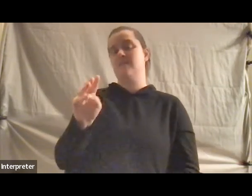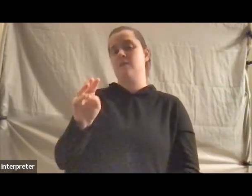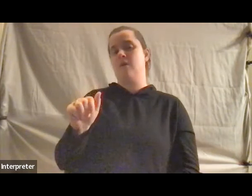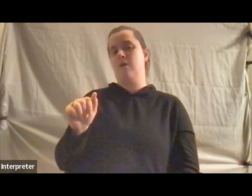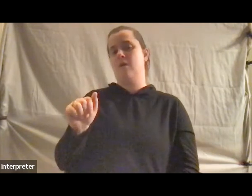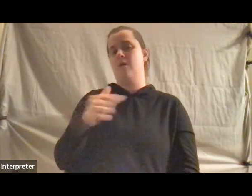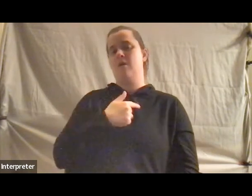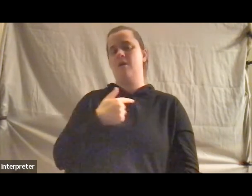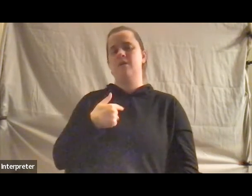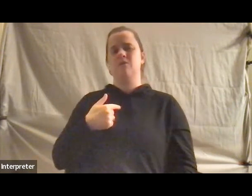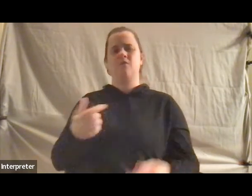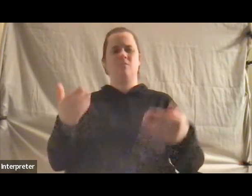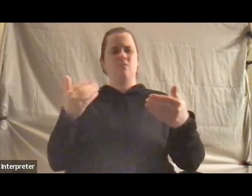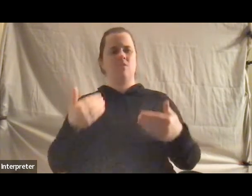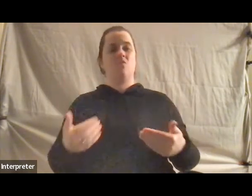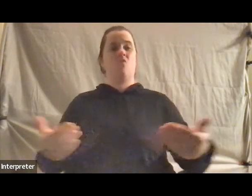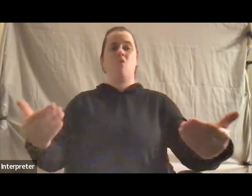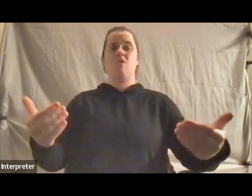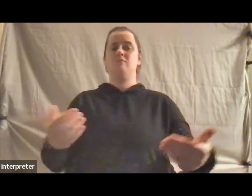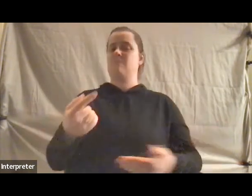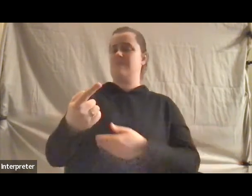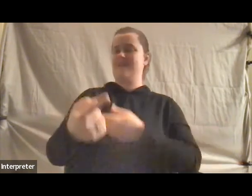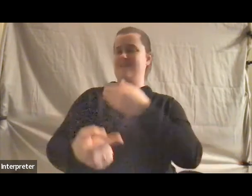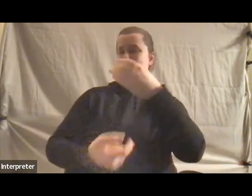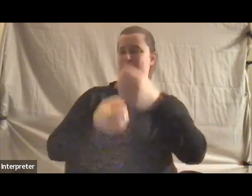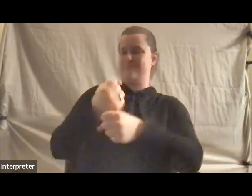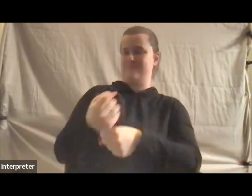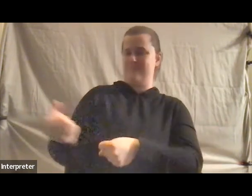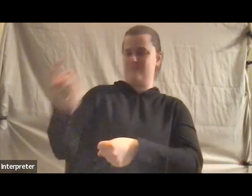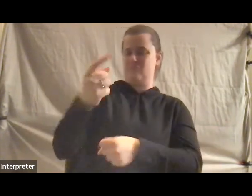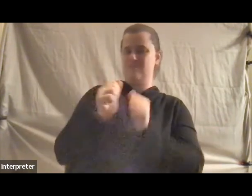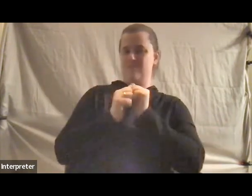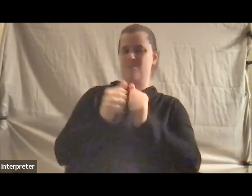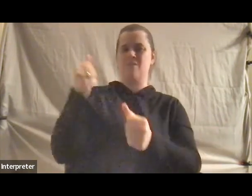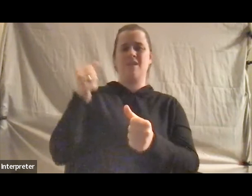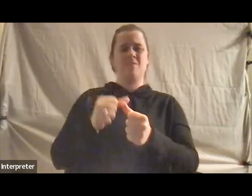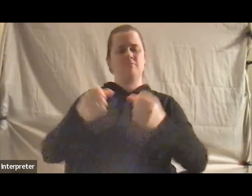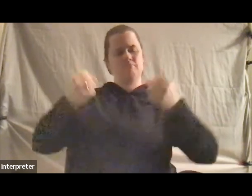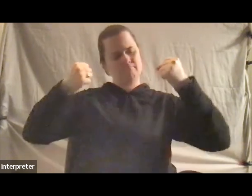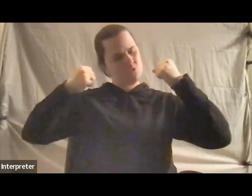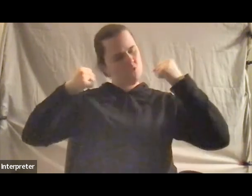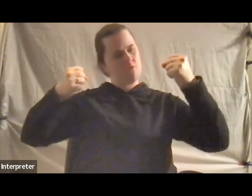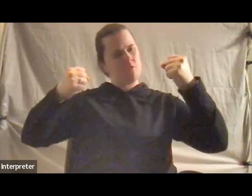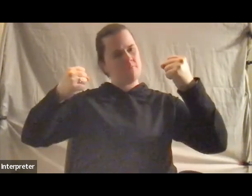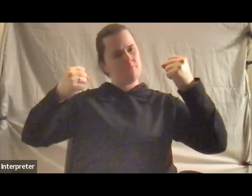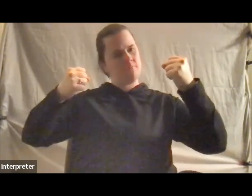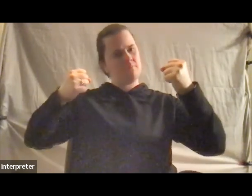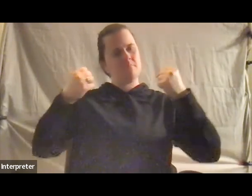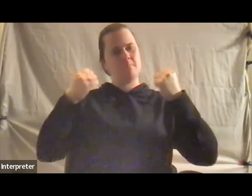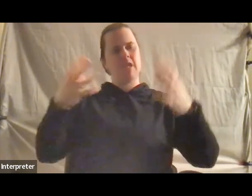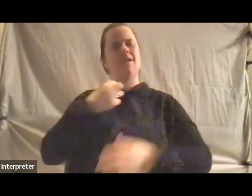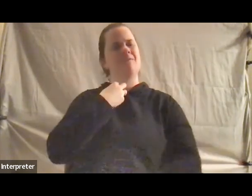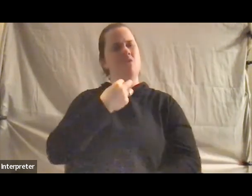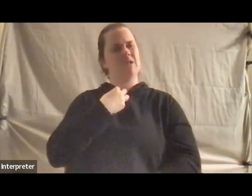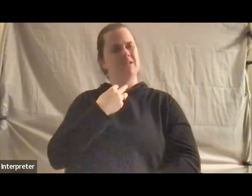we move through this next year together, remember, stronger, many